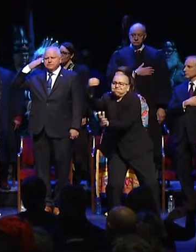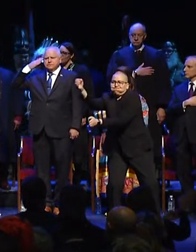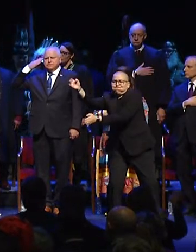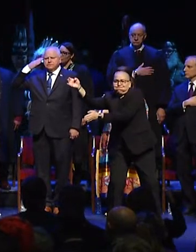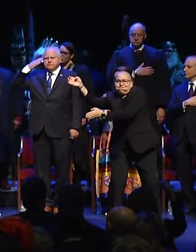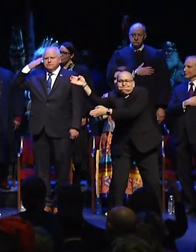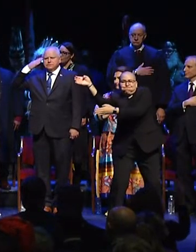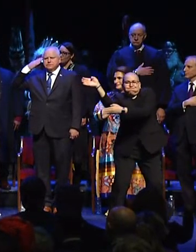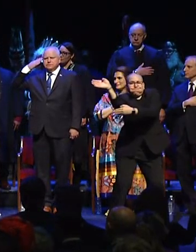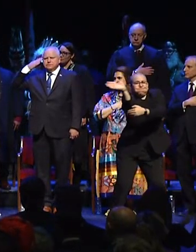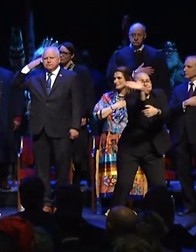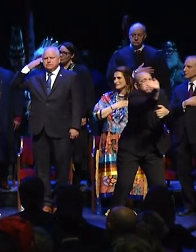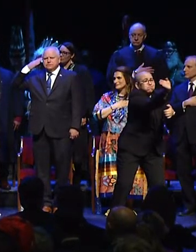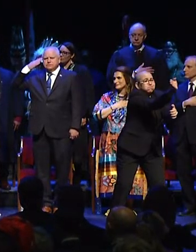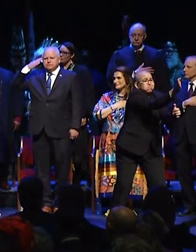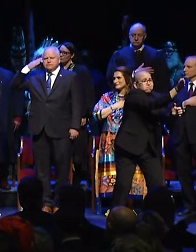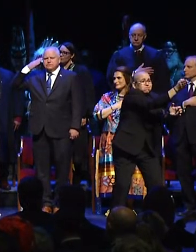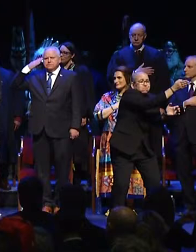banner yet